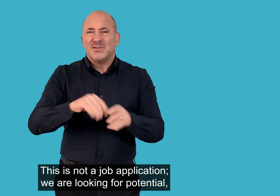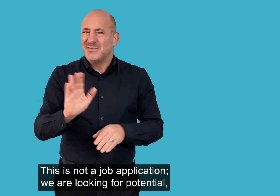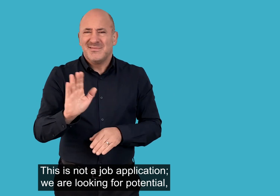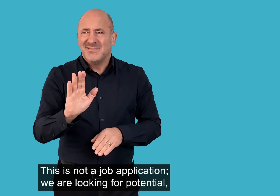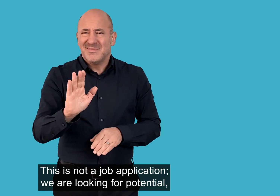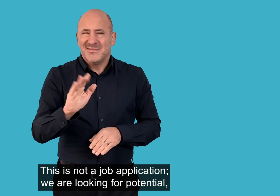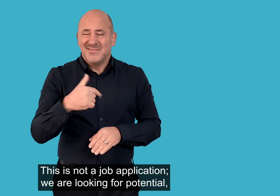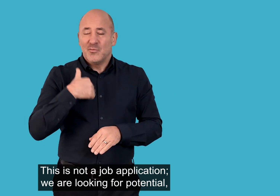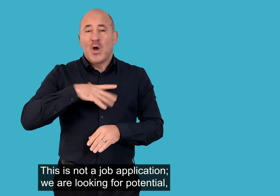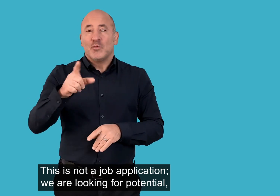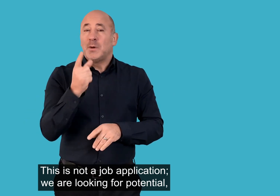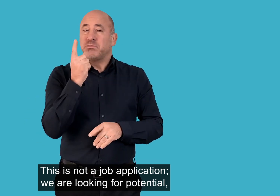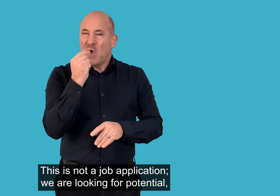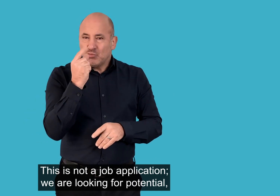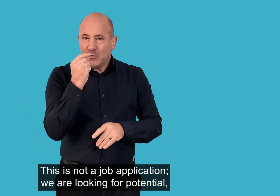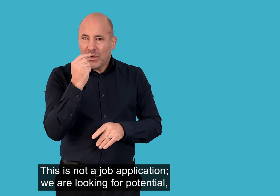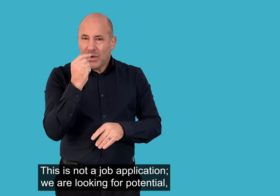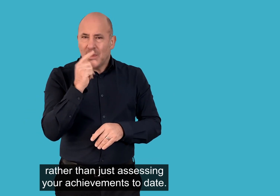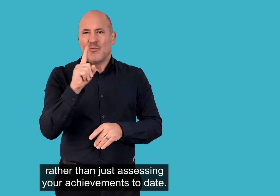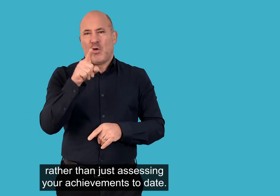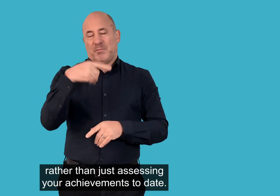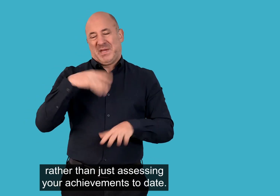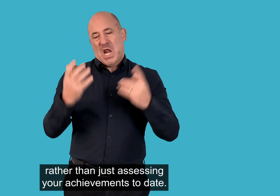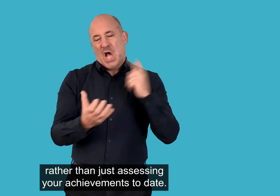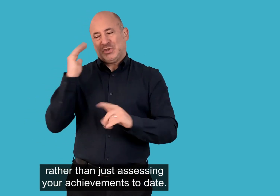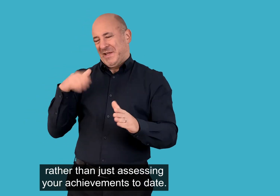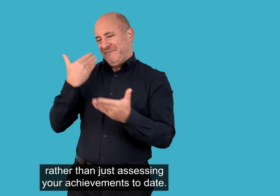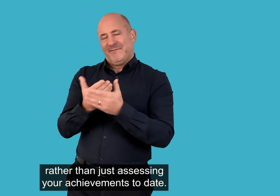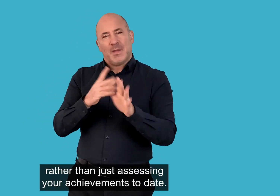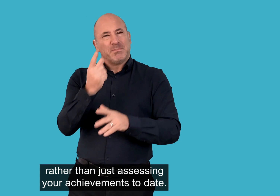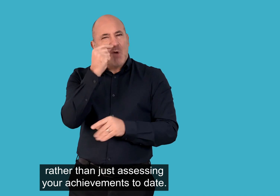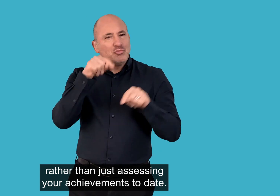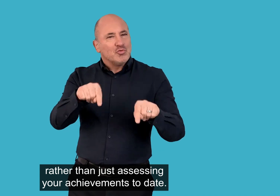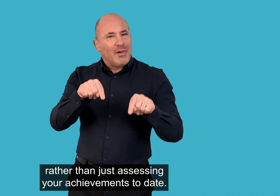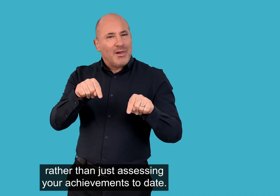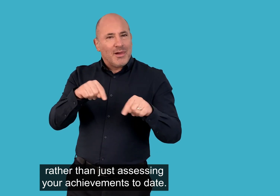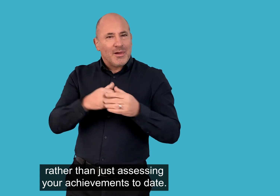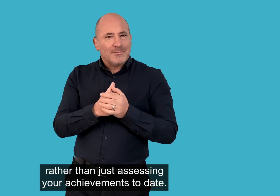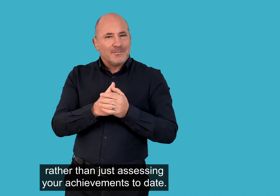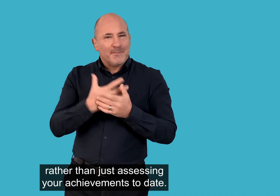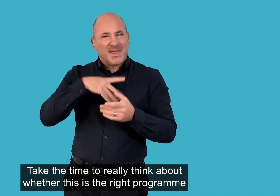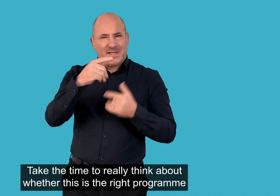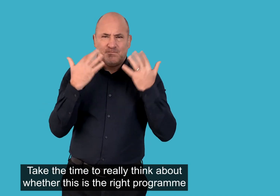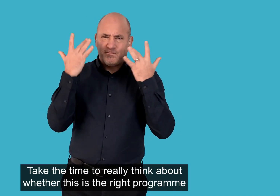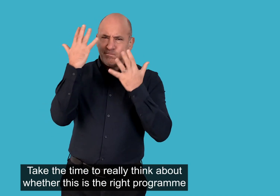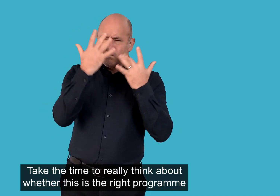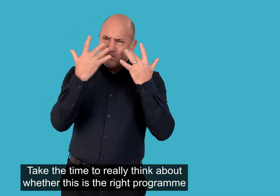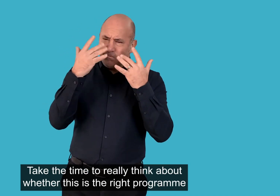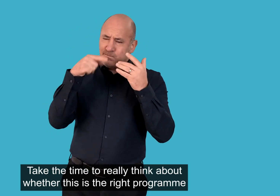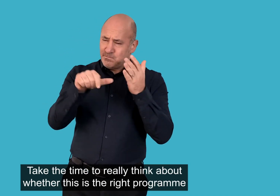This is not a job application. We are looking for potential rather than just assessing your achievements to date. Take the time